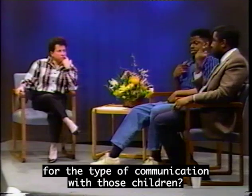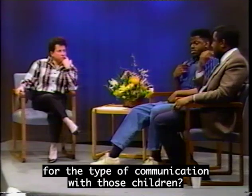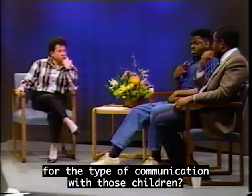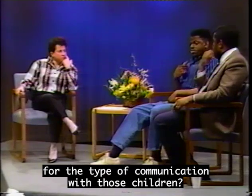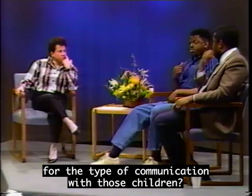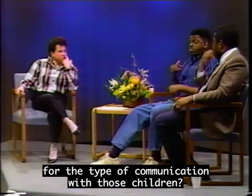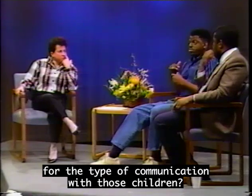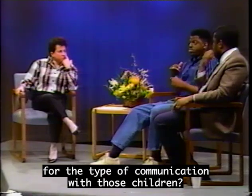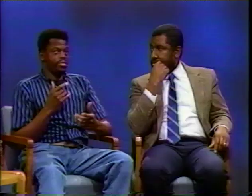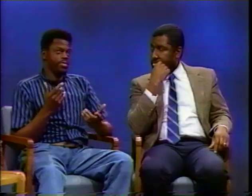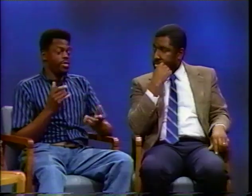children?